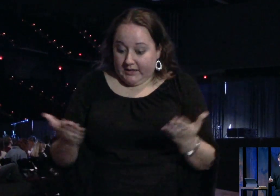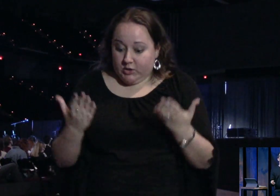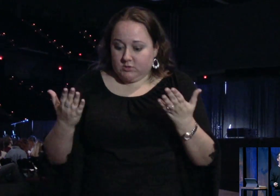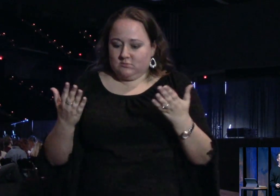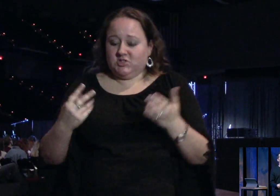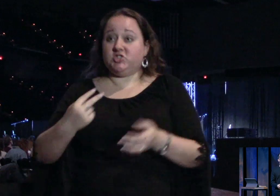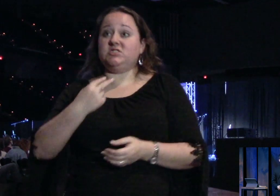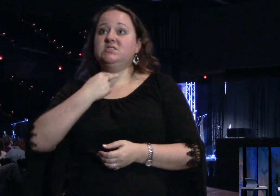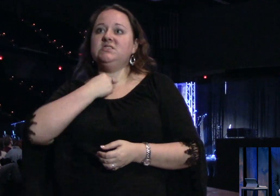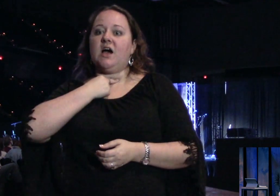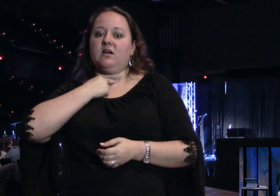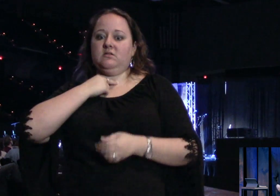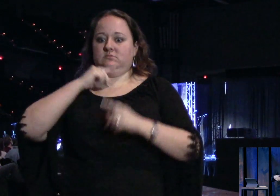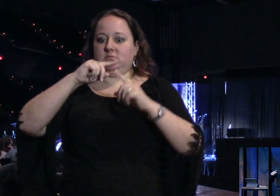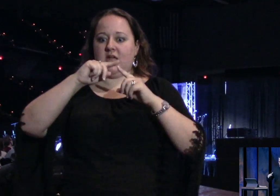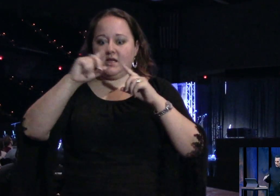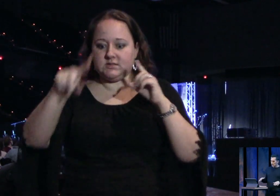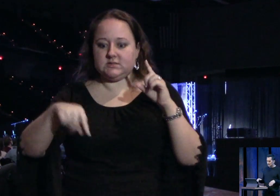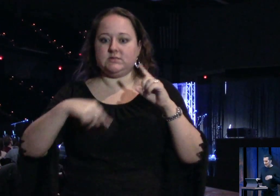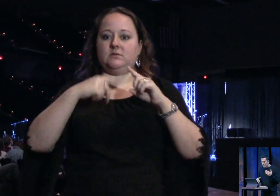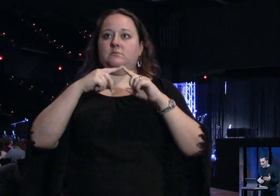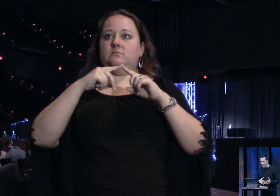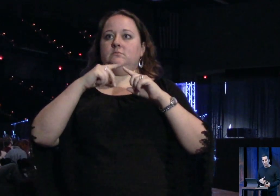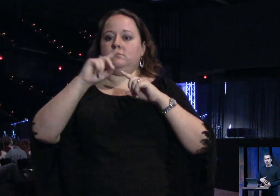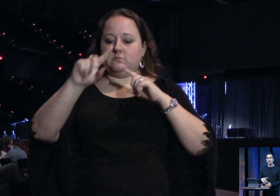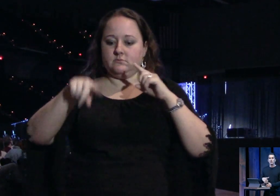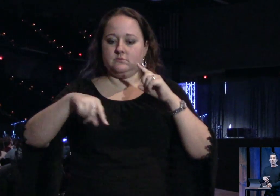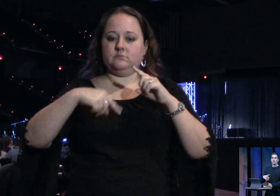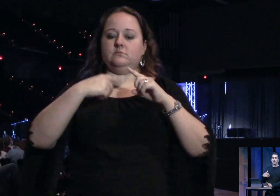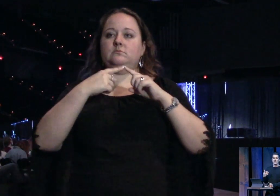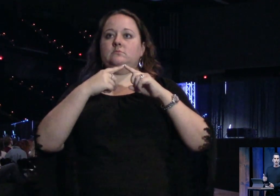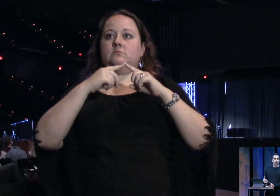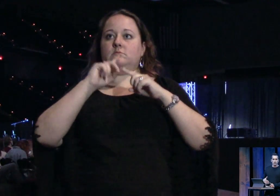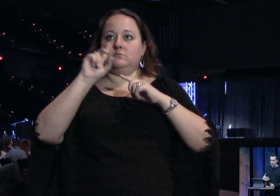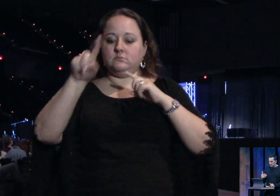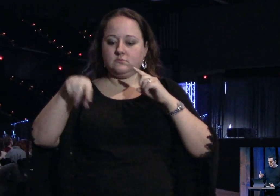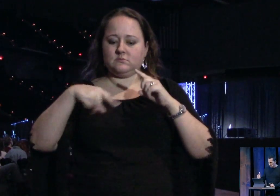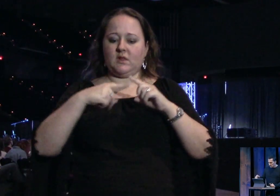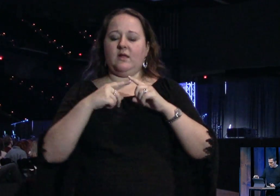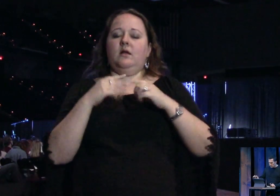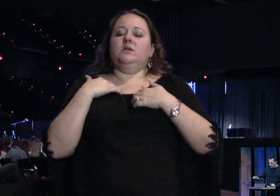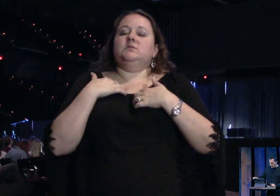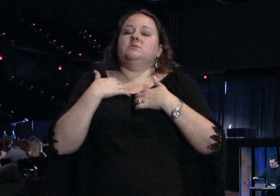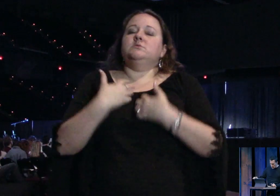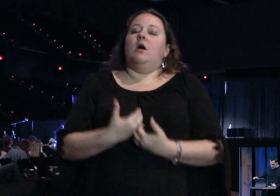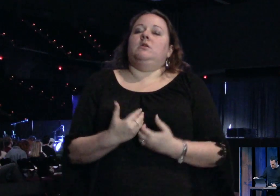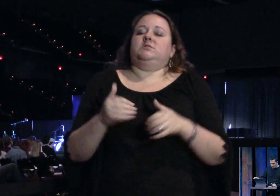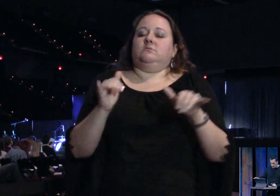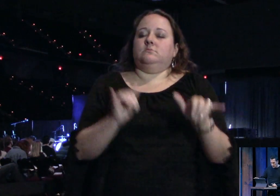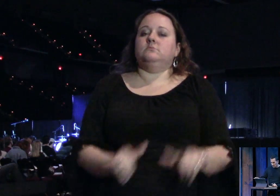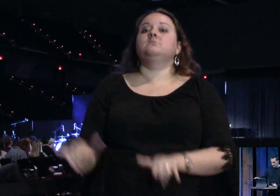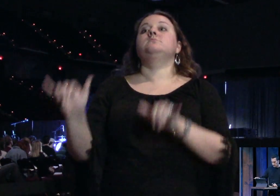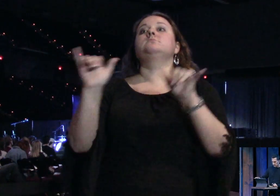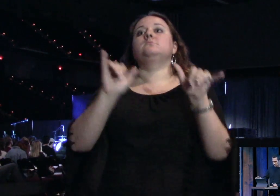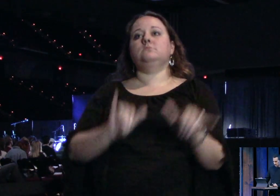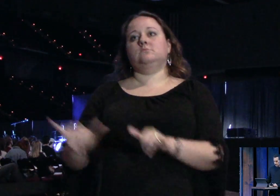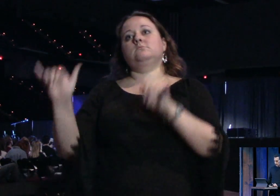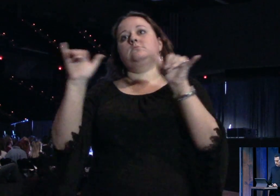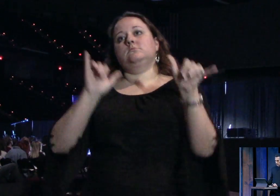cycling. You're stuck in this endless, monotonous, exhausting